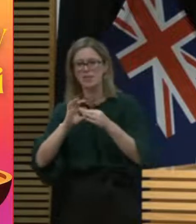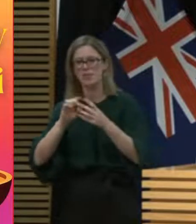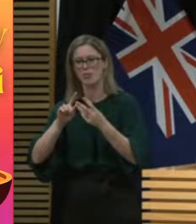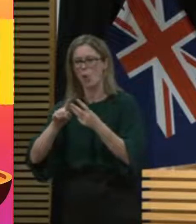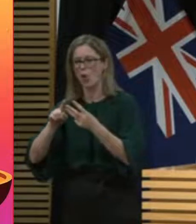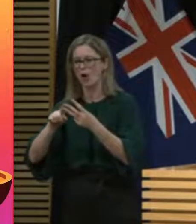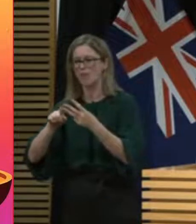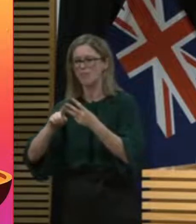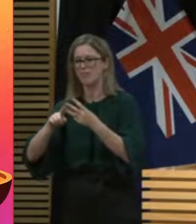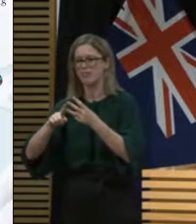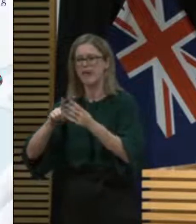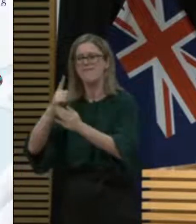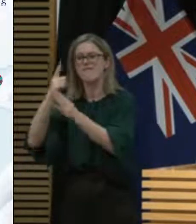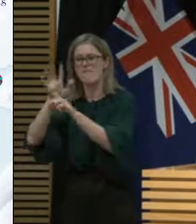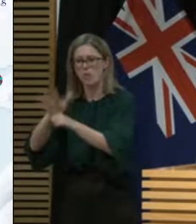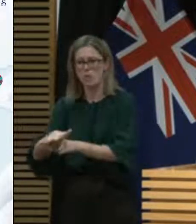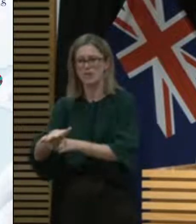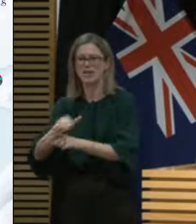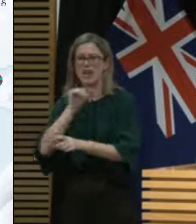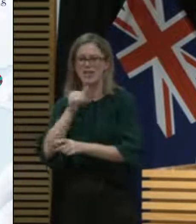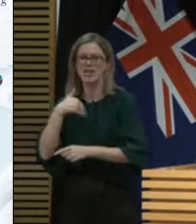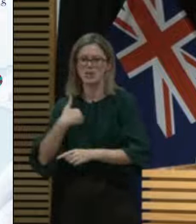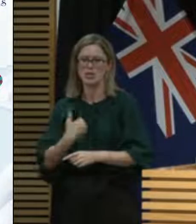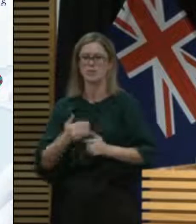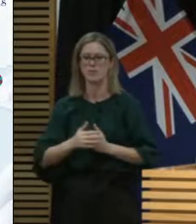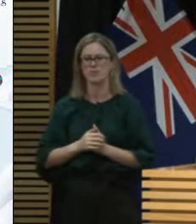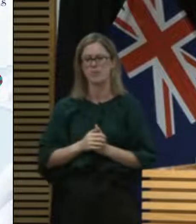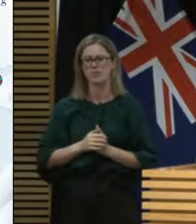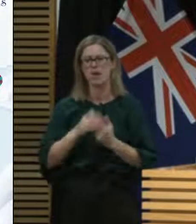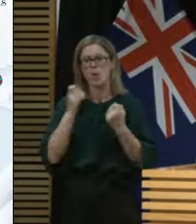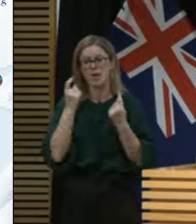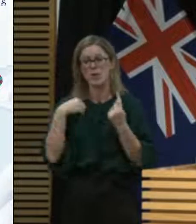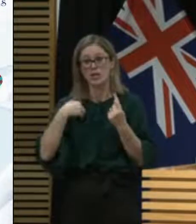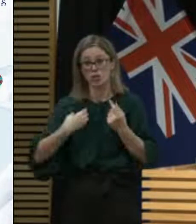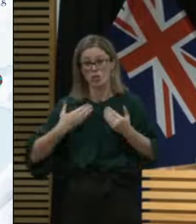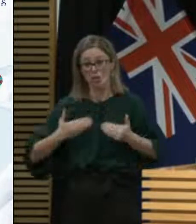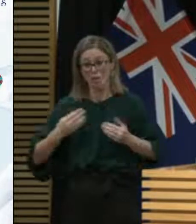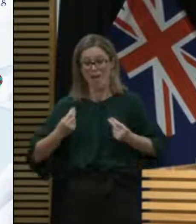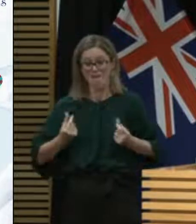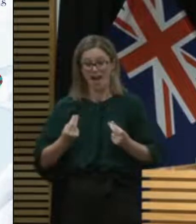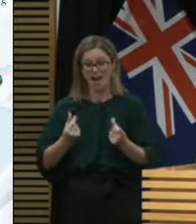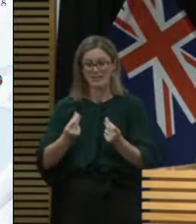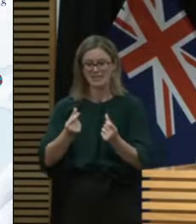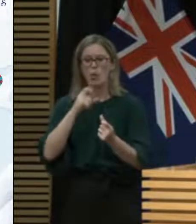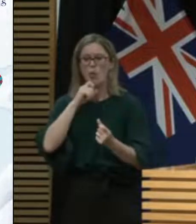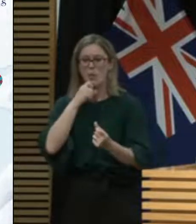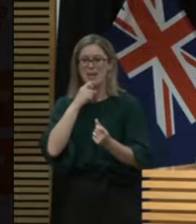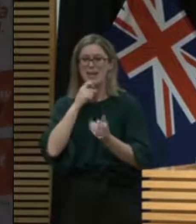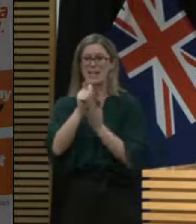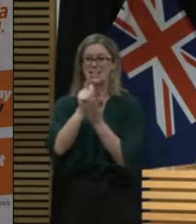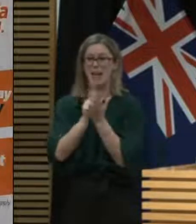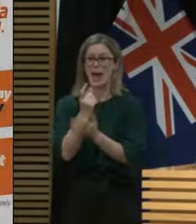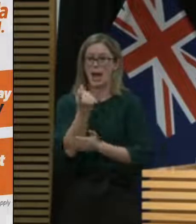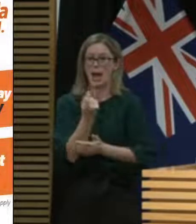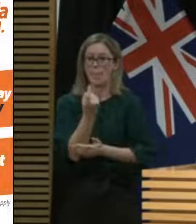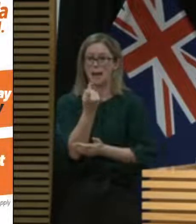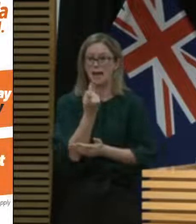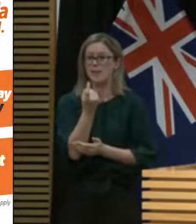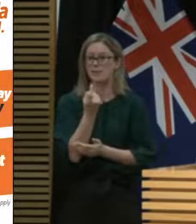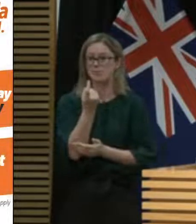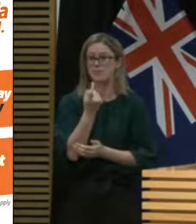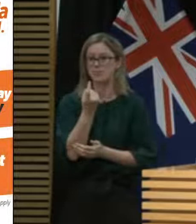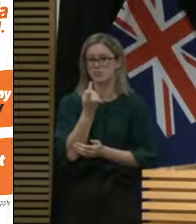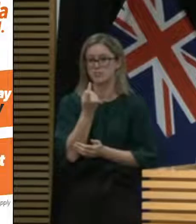where necessary. We understand the urgency of moving forward and will be introducing legislation to bring these changes